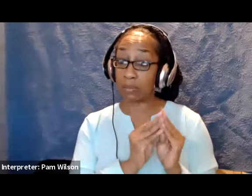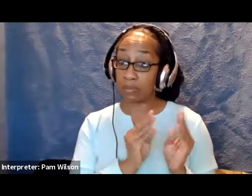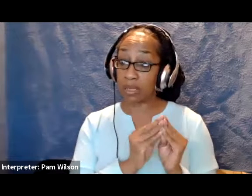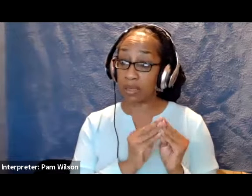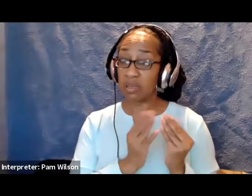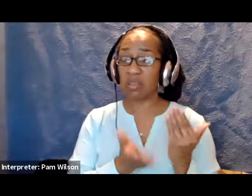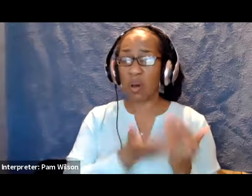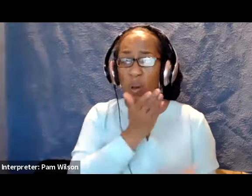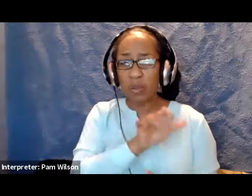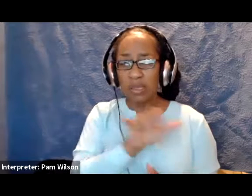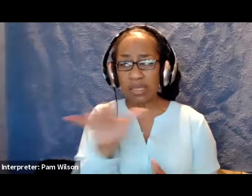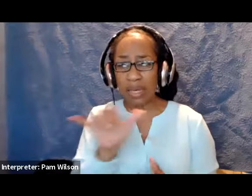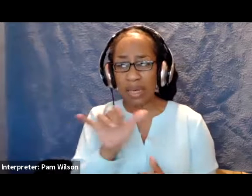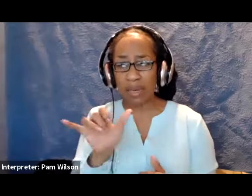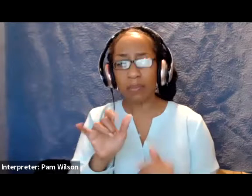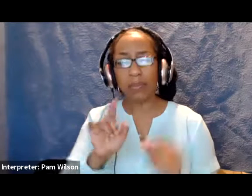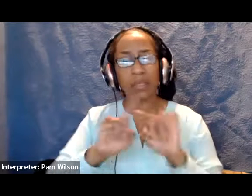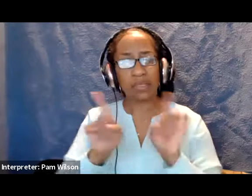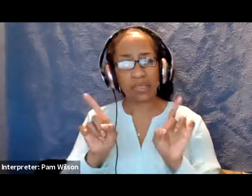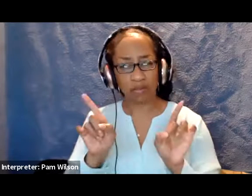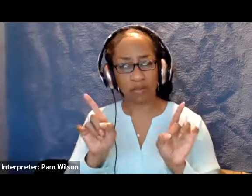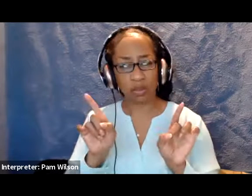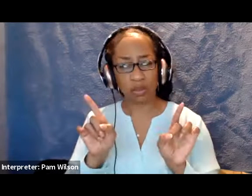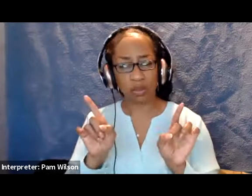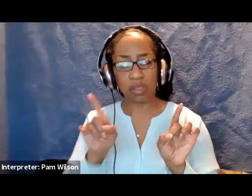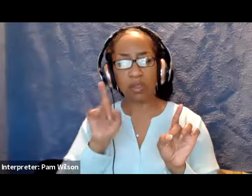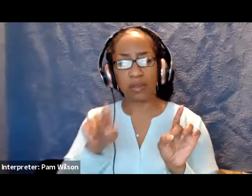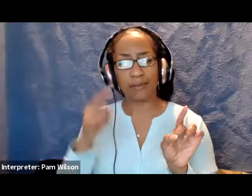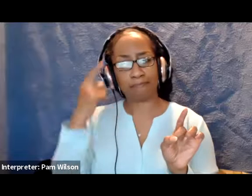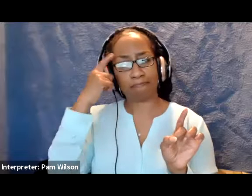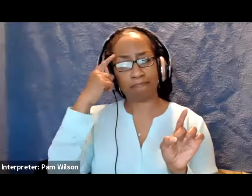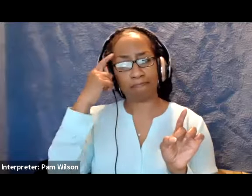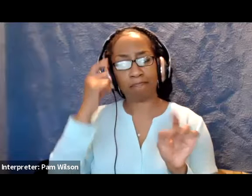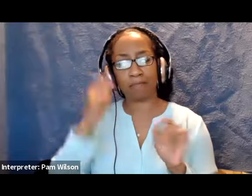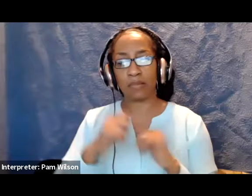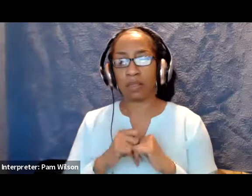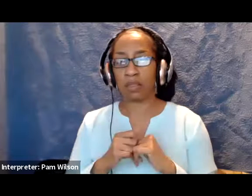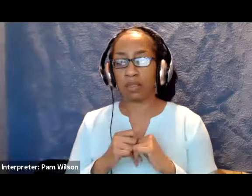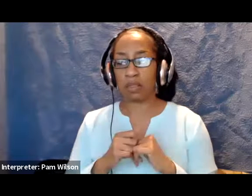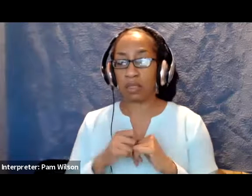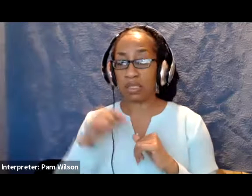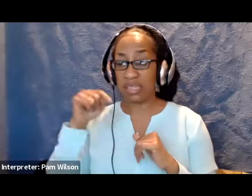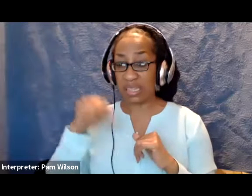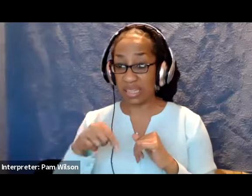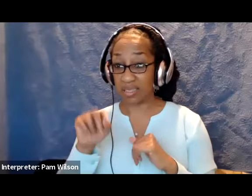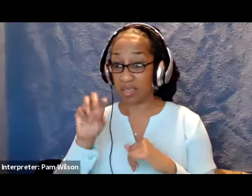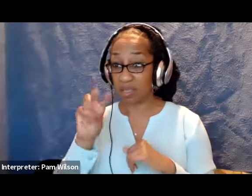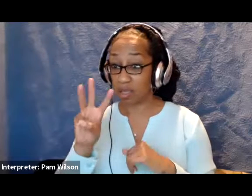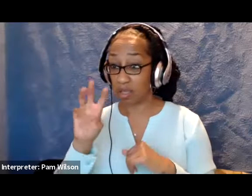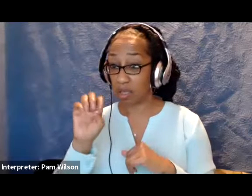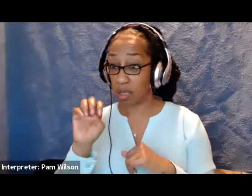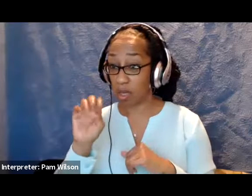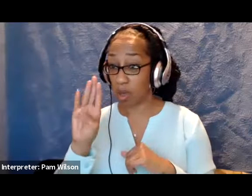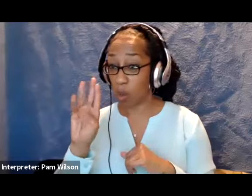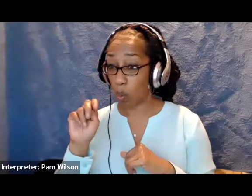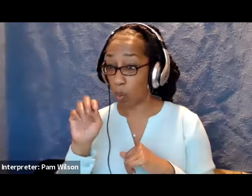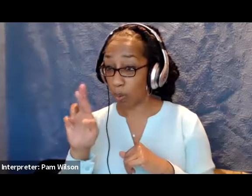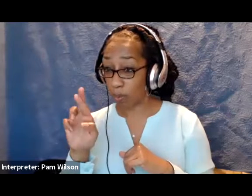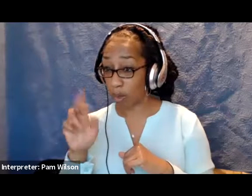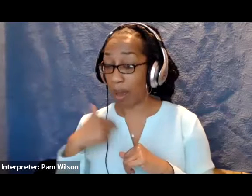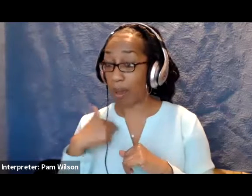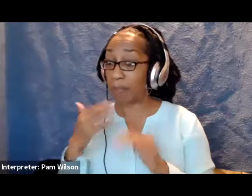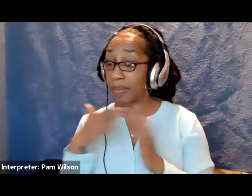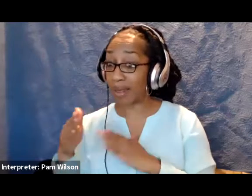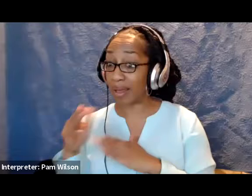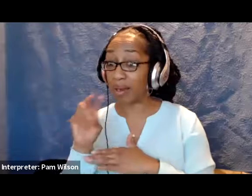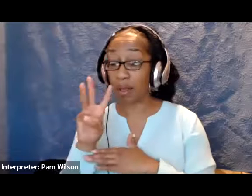functions, but they have key differences. So you need to think about this. Is it a webinar that you really want to plan, or do